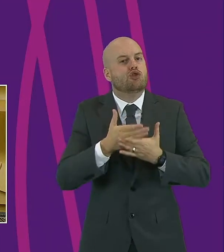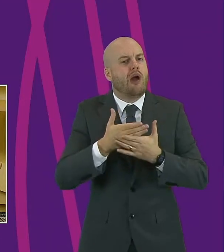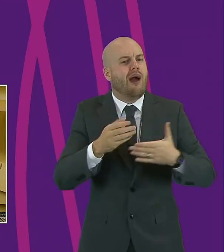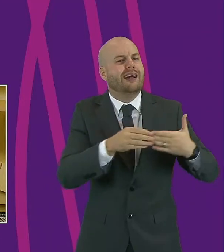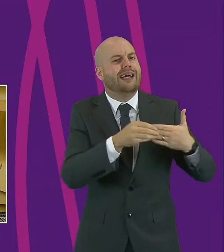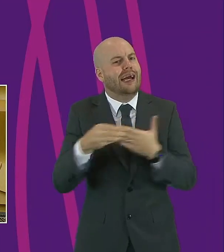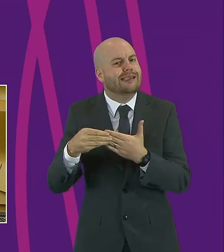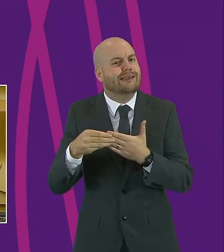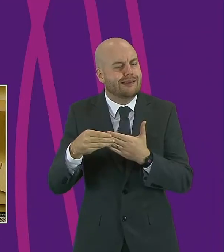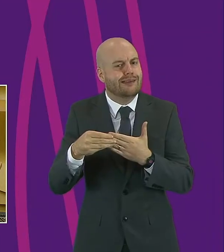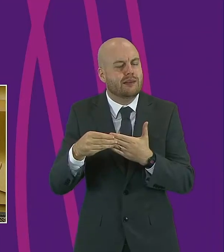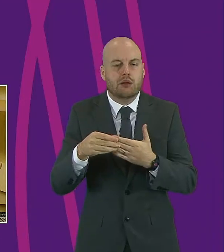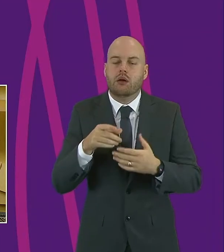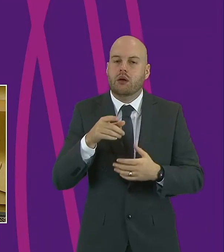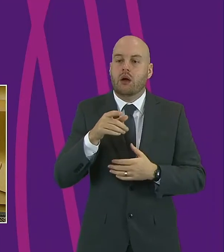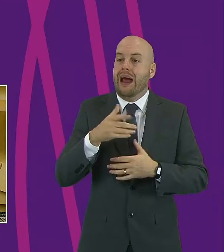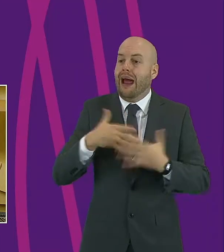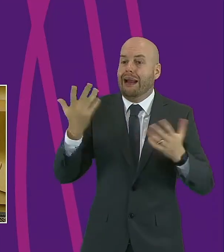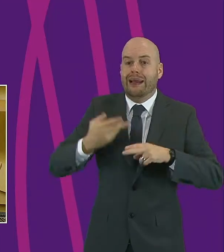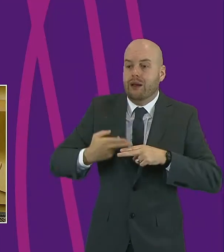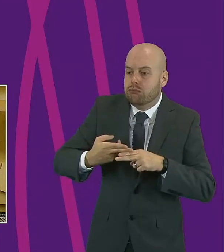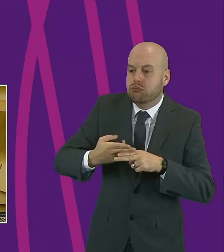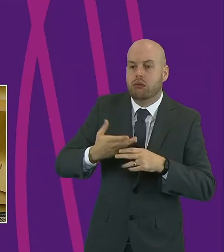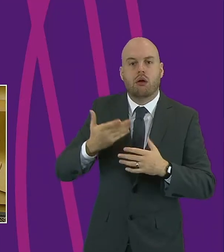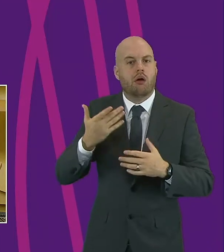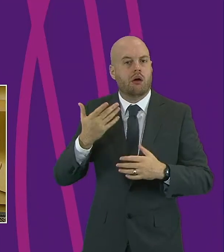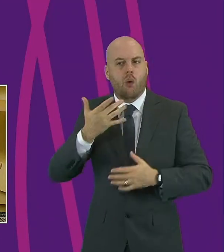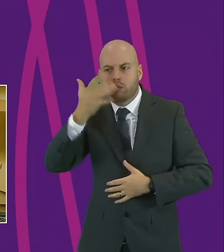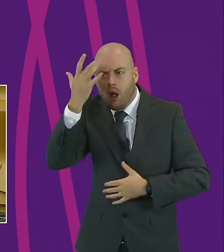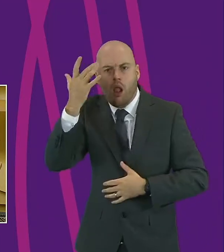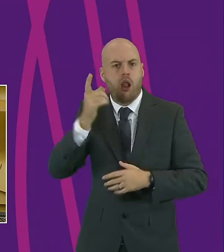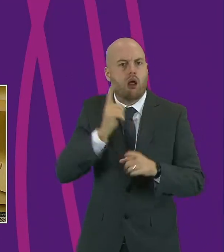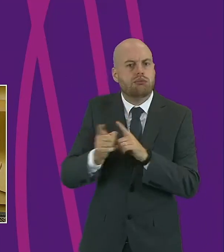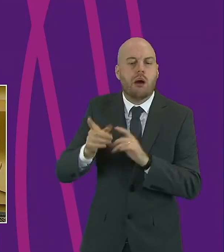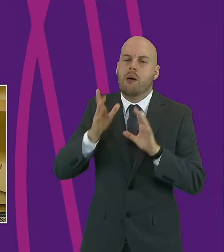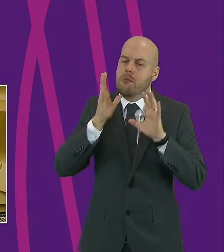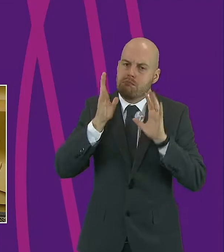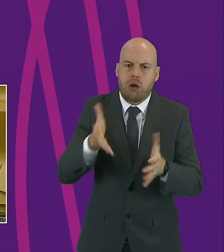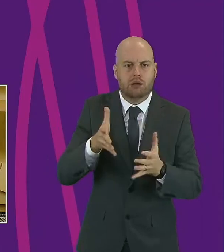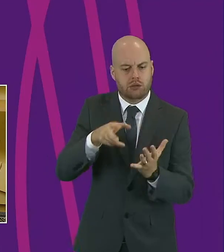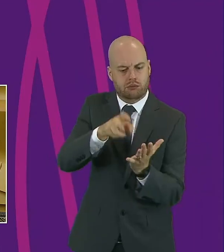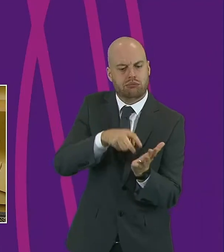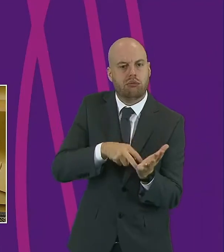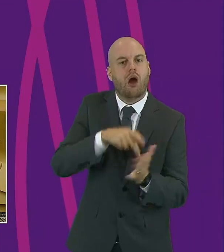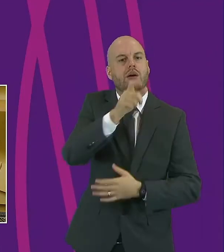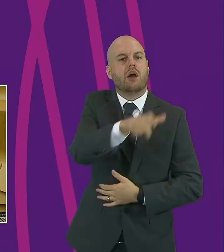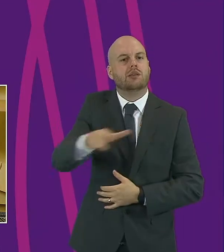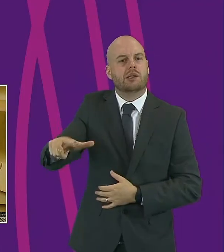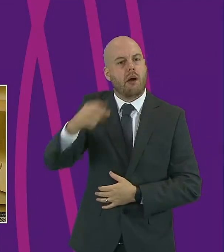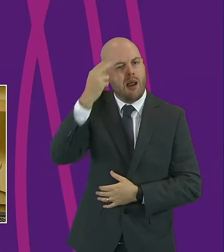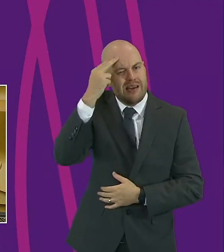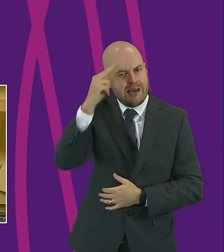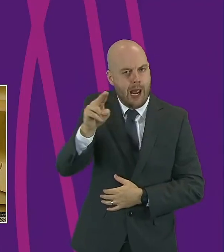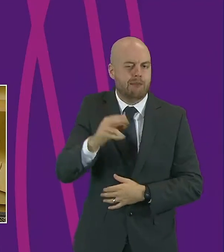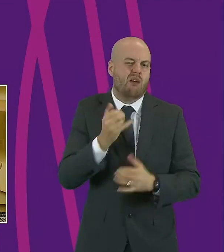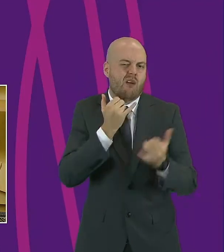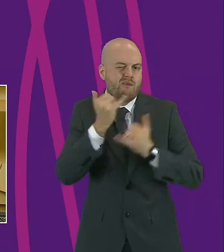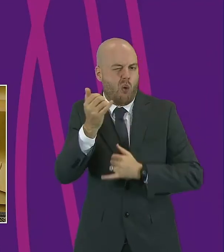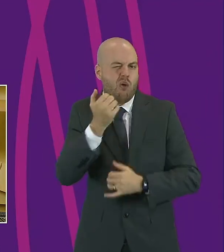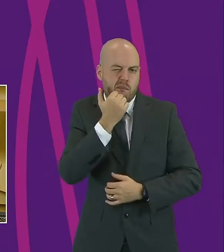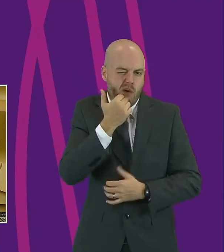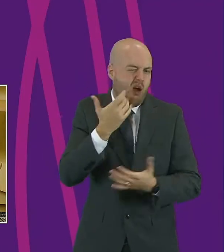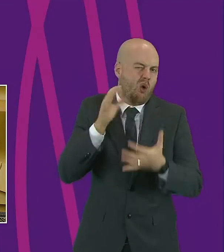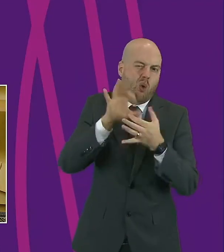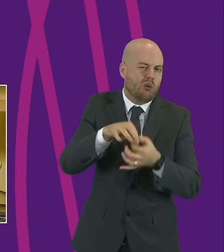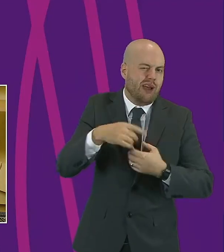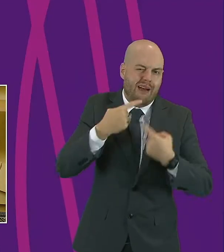to collect customers' contact data. I'll announce further measures intended to aid compliance at the end of this statement.